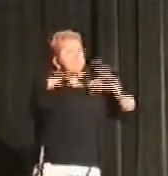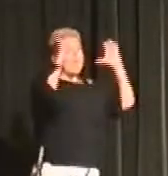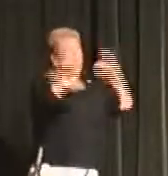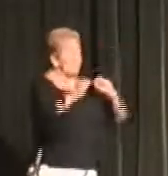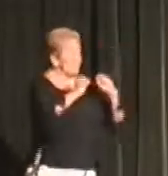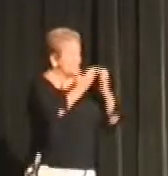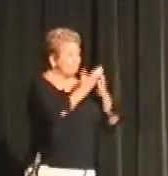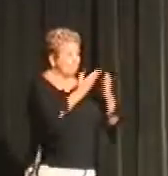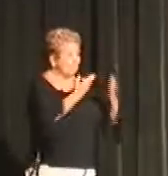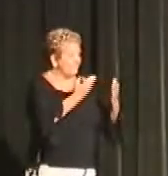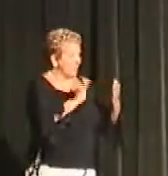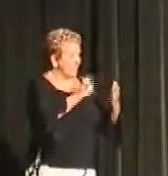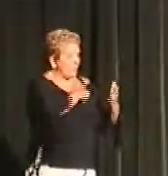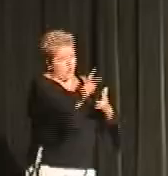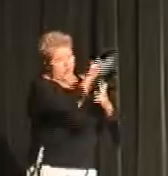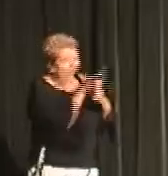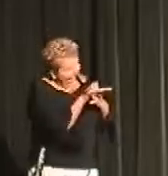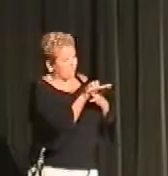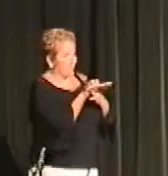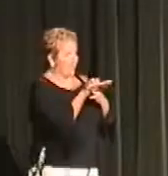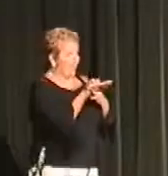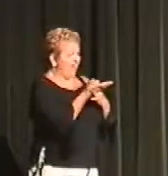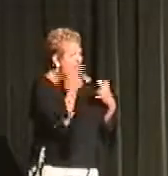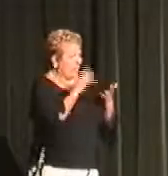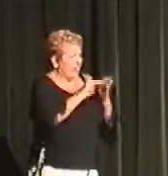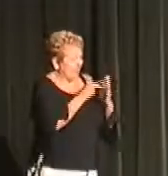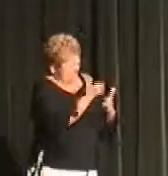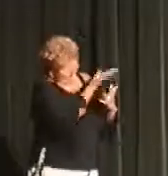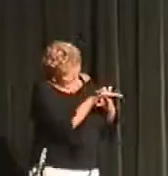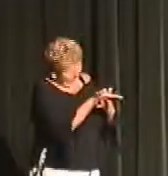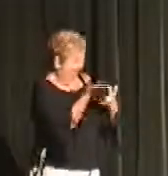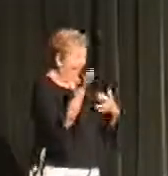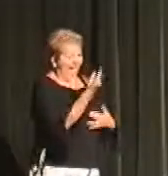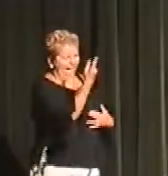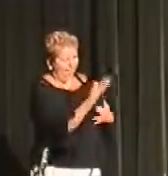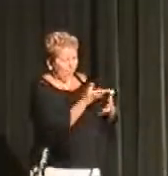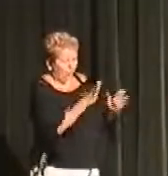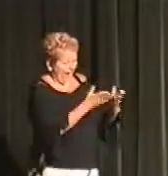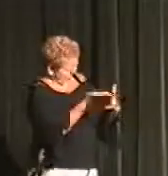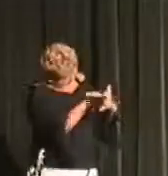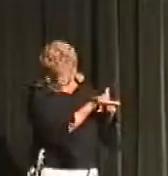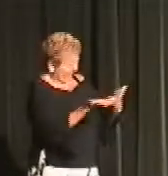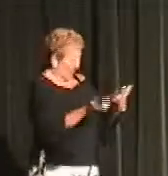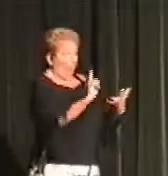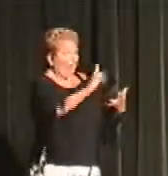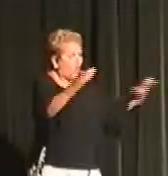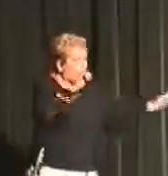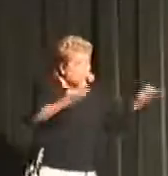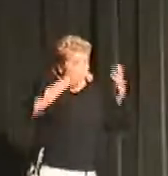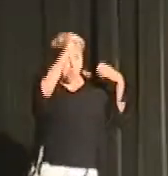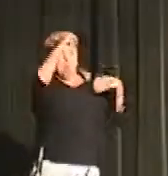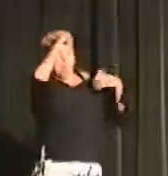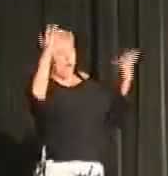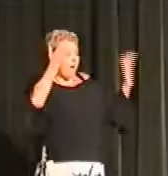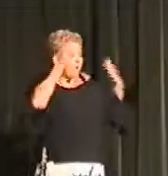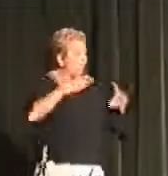halfway point is. But I gotta tell you, I'm amazed, you know. And I suppose, when I think about